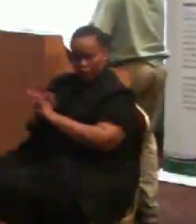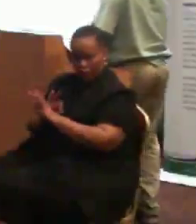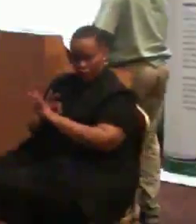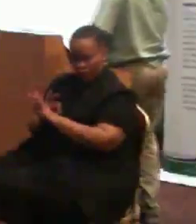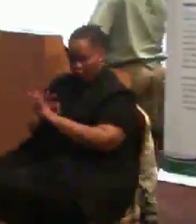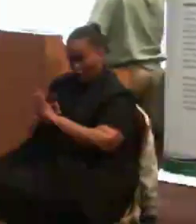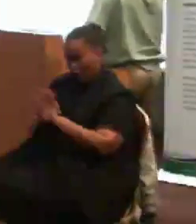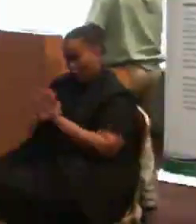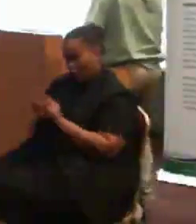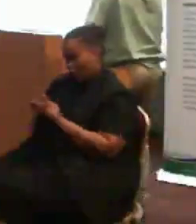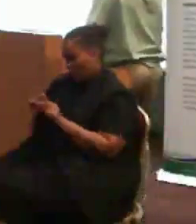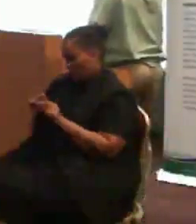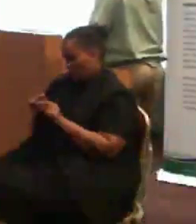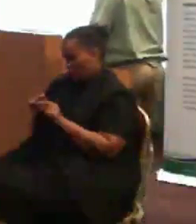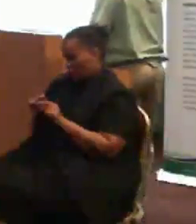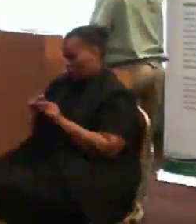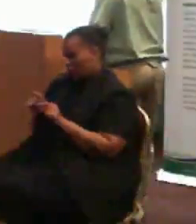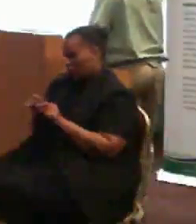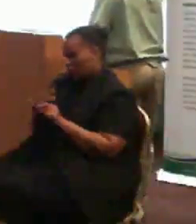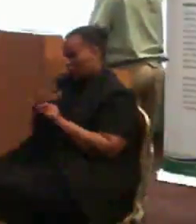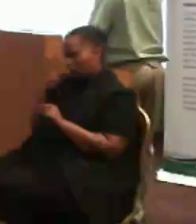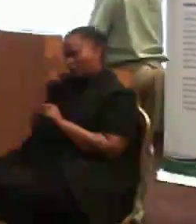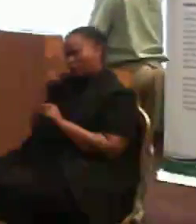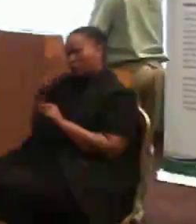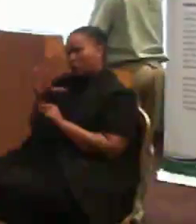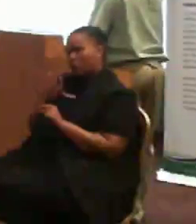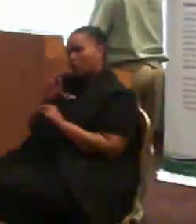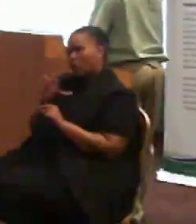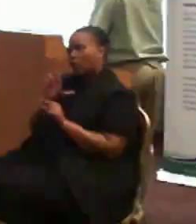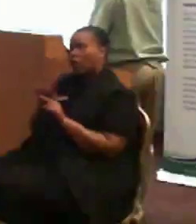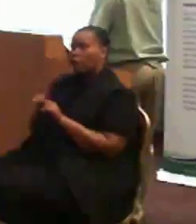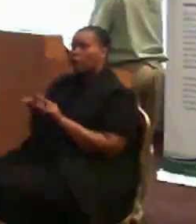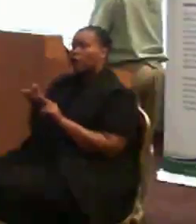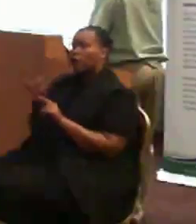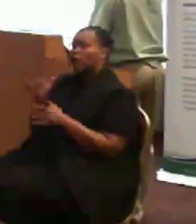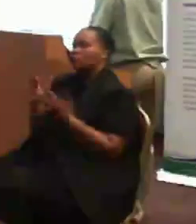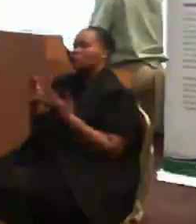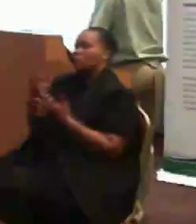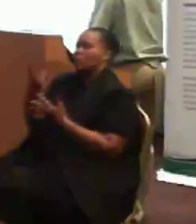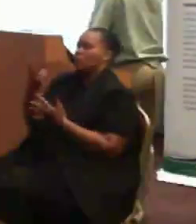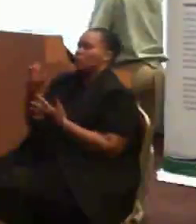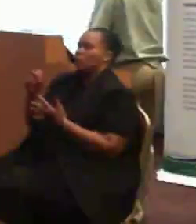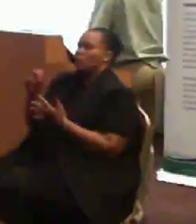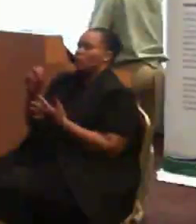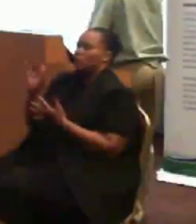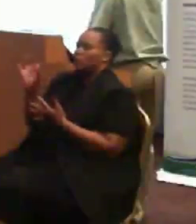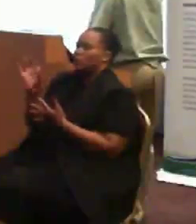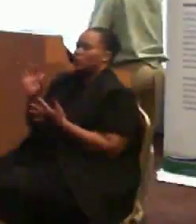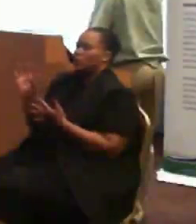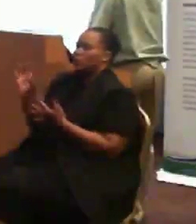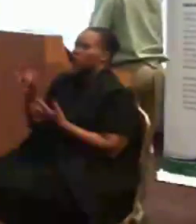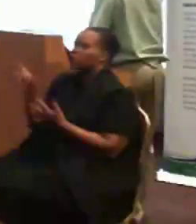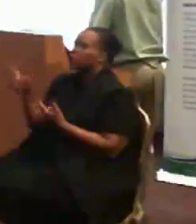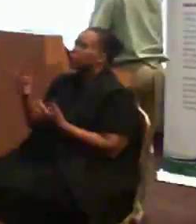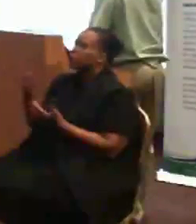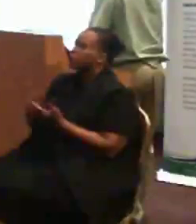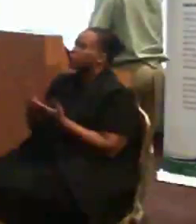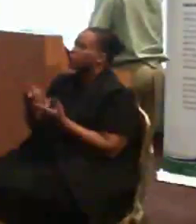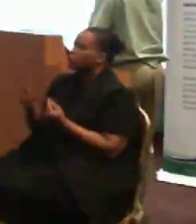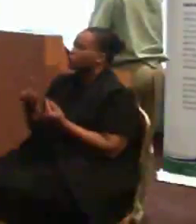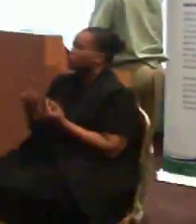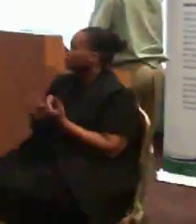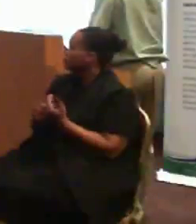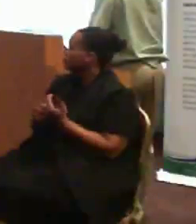could, in your view, be reasonable from your side. But if it were to be 20%, what would you do? Would you be